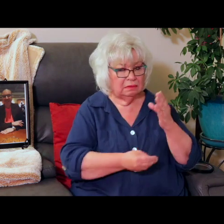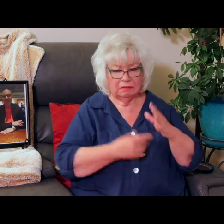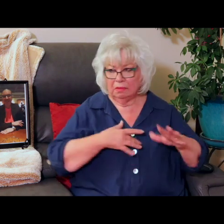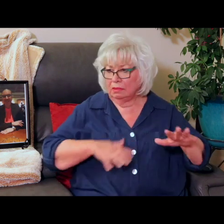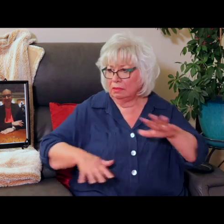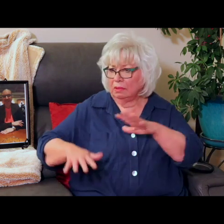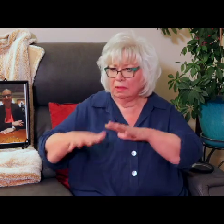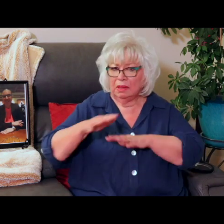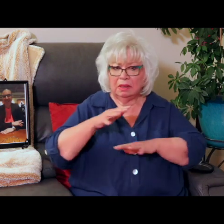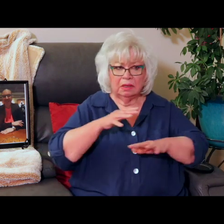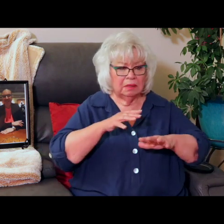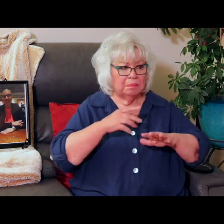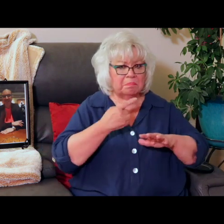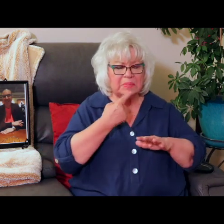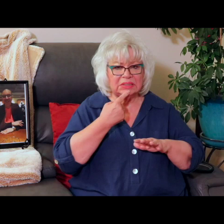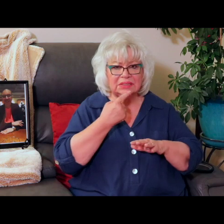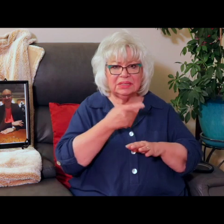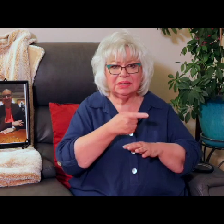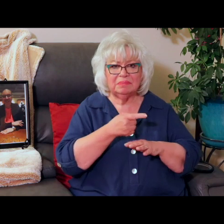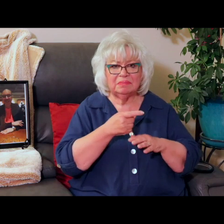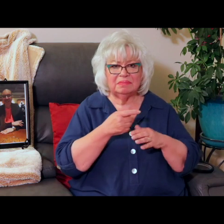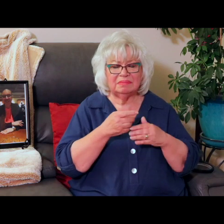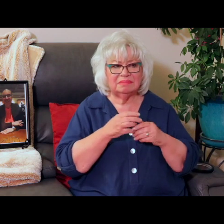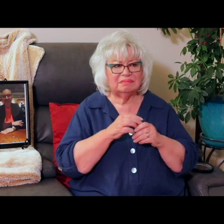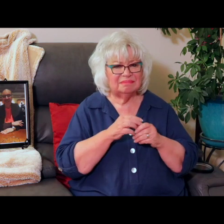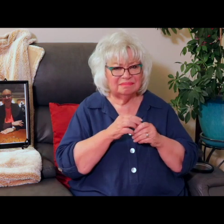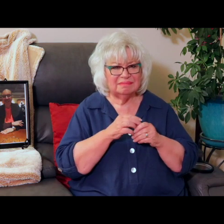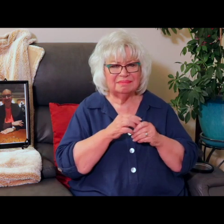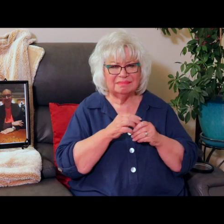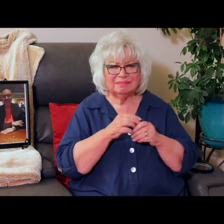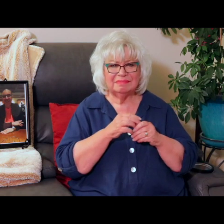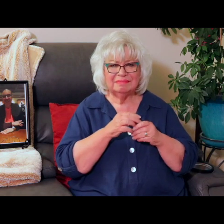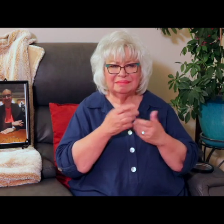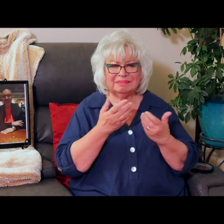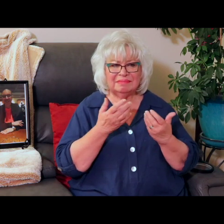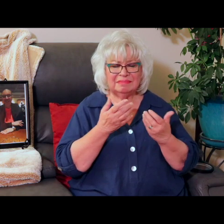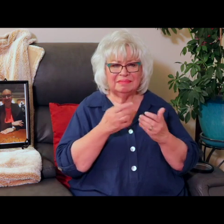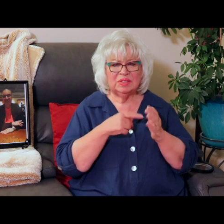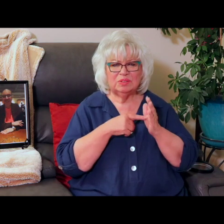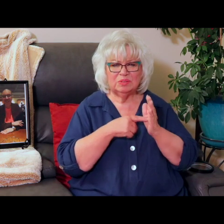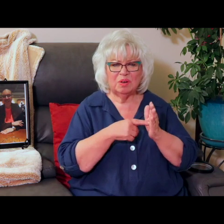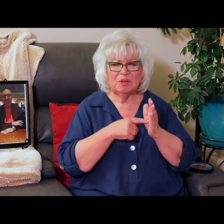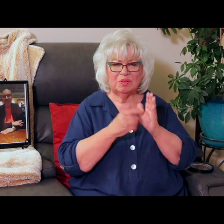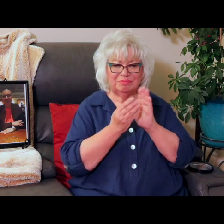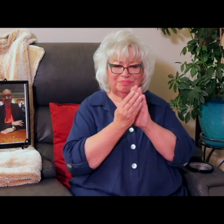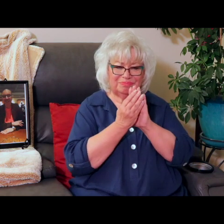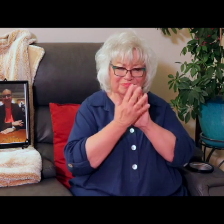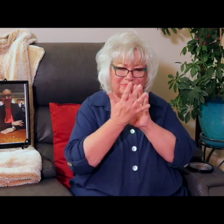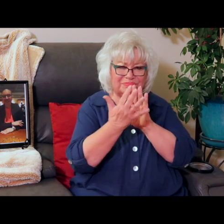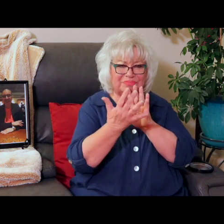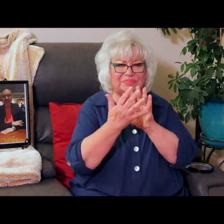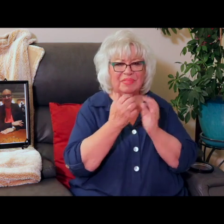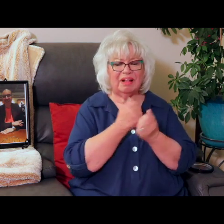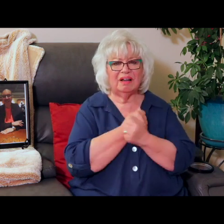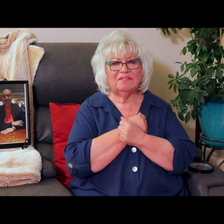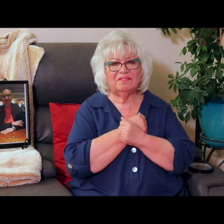And the nurses said that when he left, when he died, they really missed him.